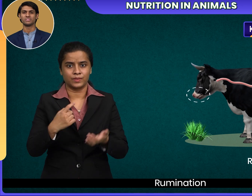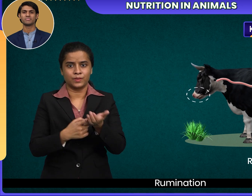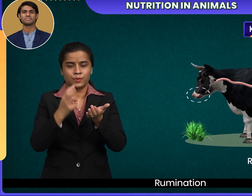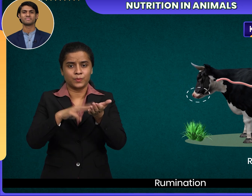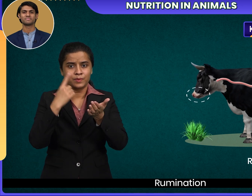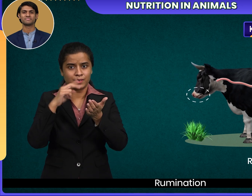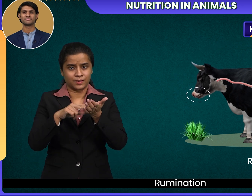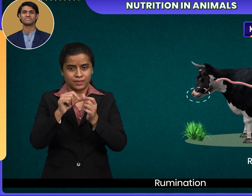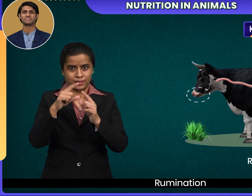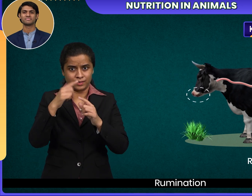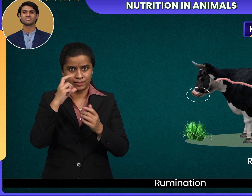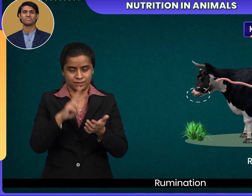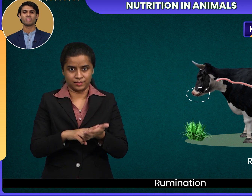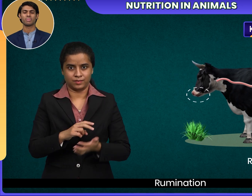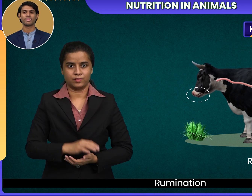rumination,